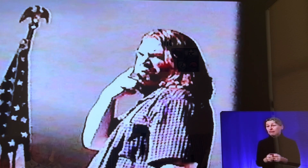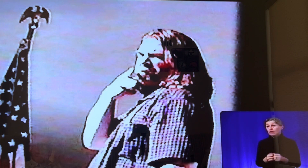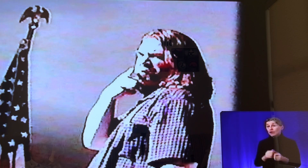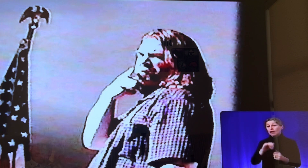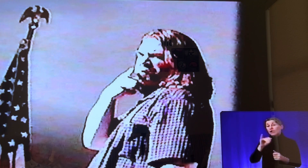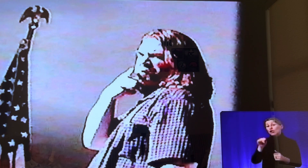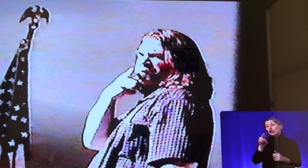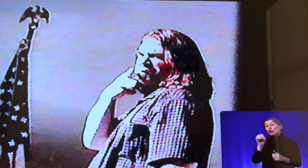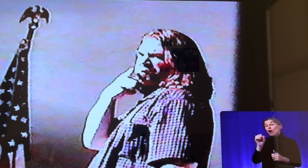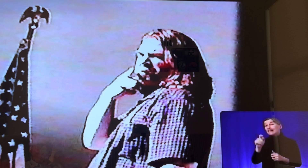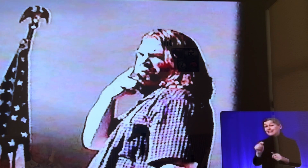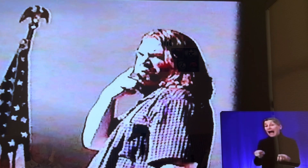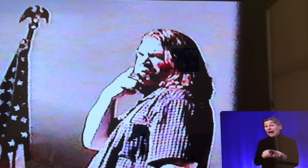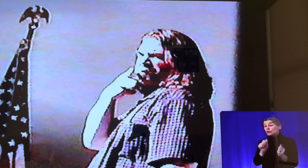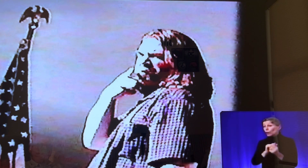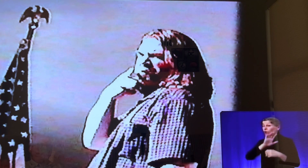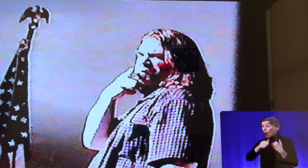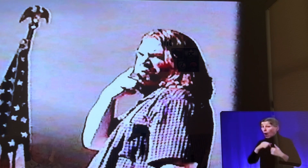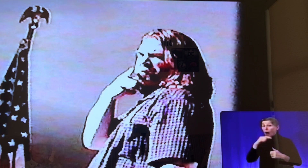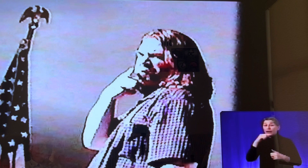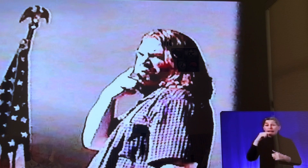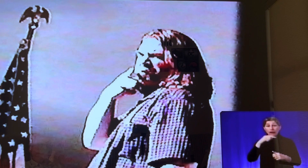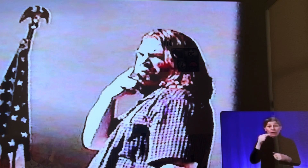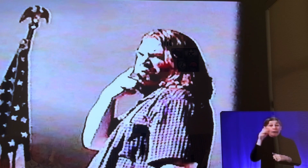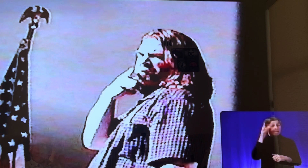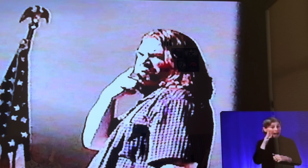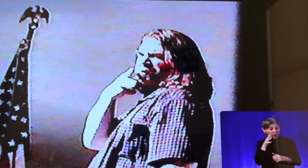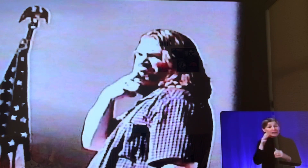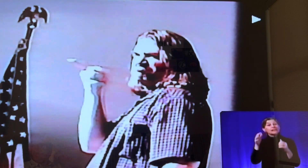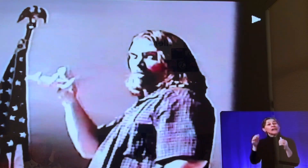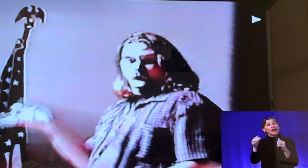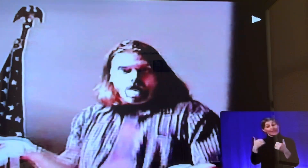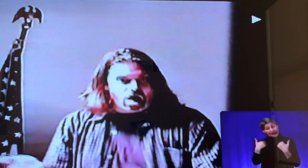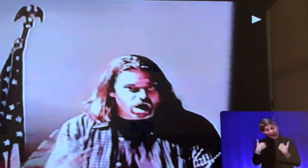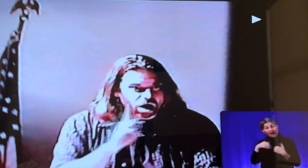hearing parents who have deaf children, my parents didn't know what to do.